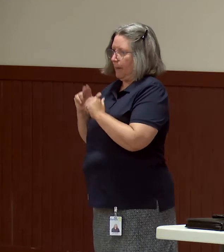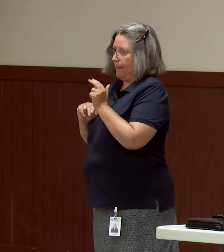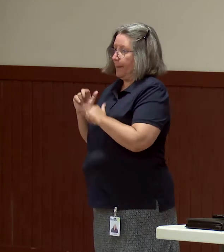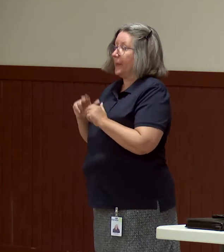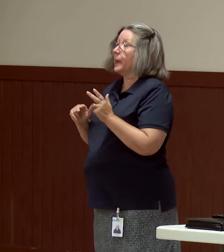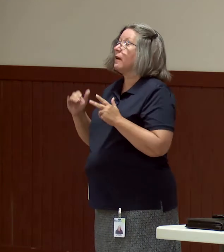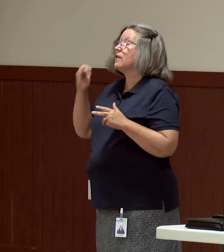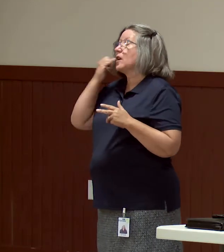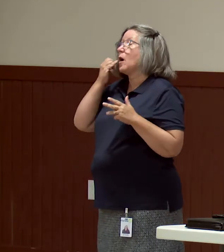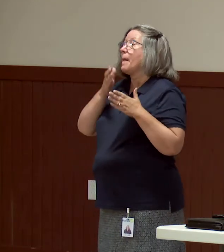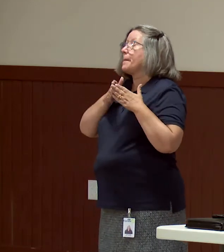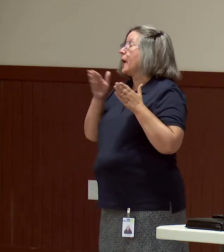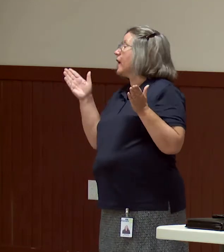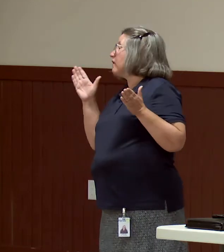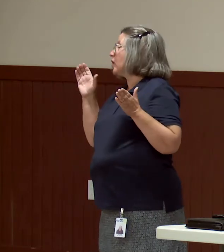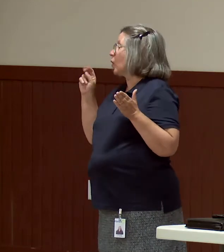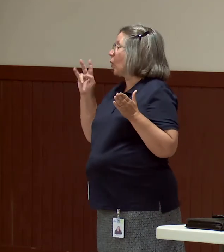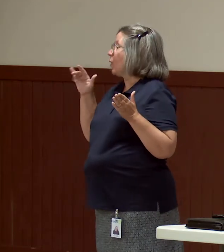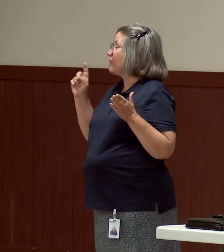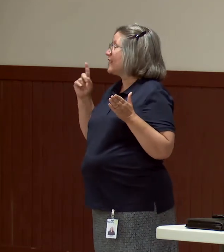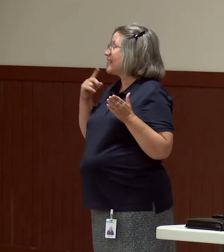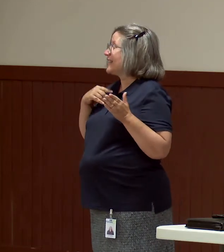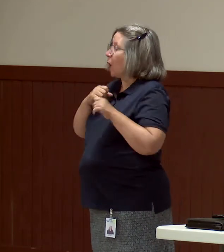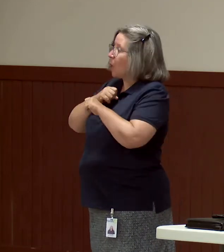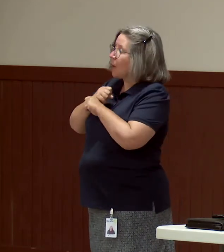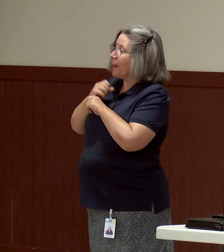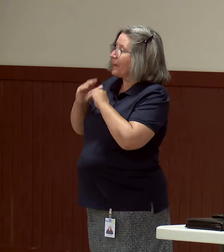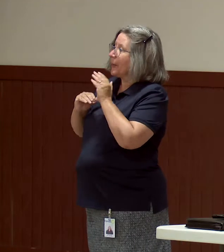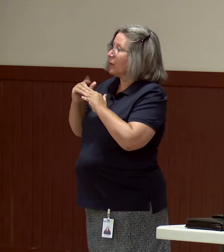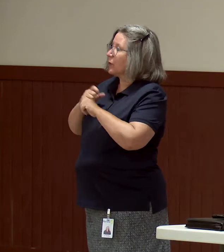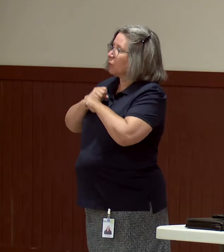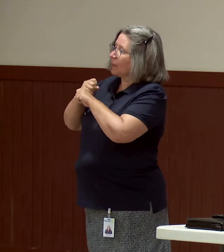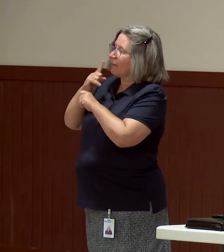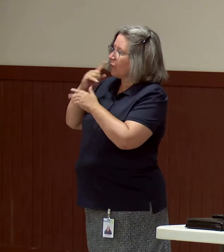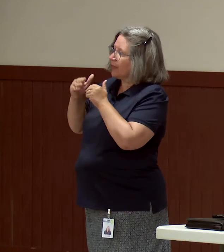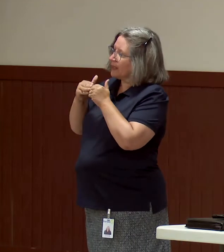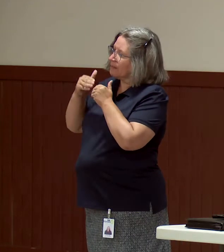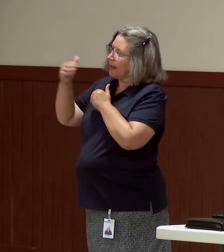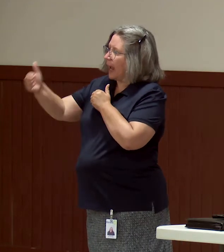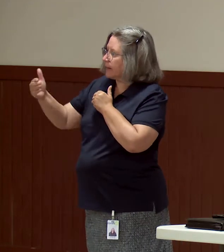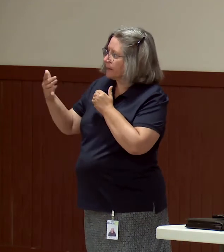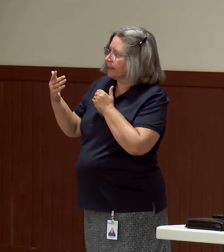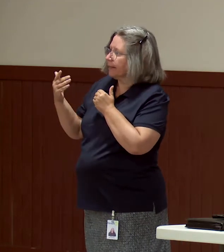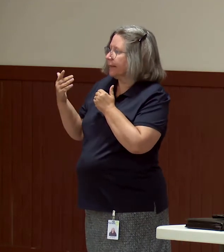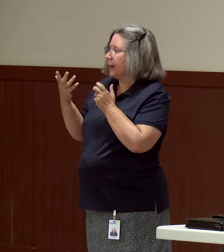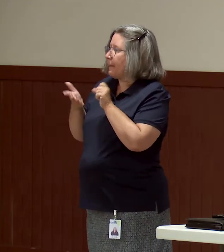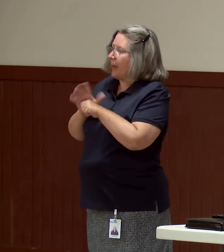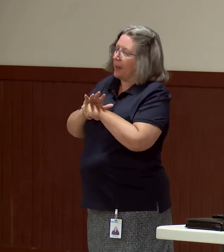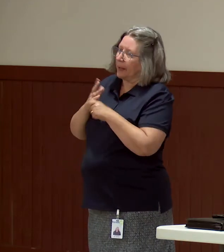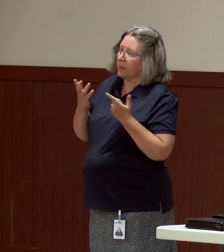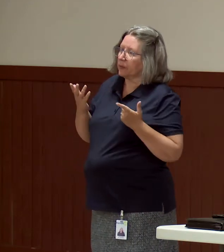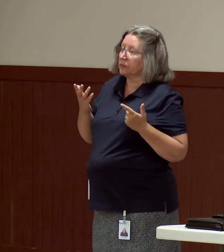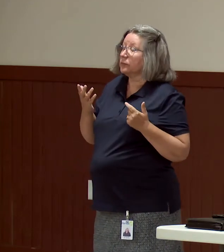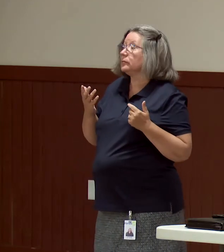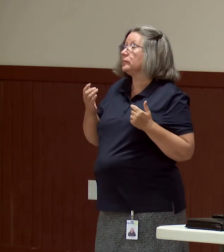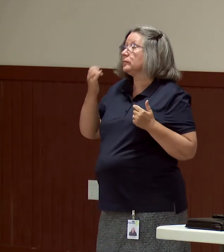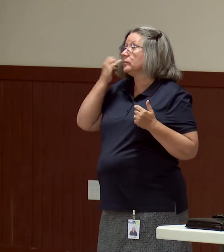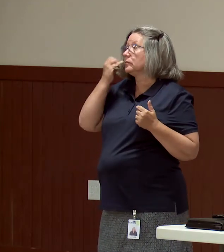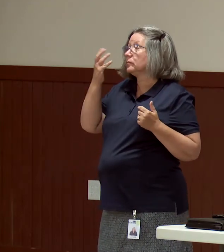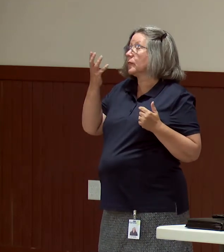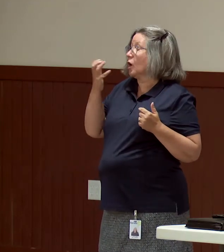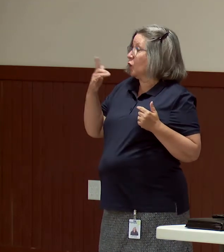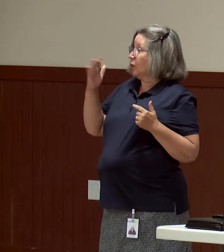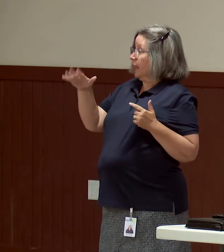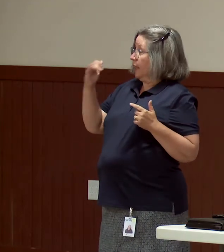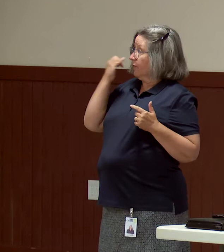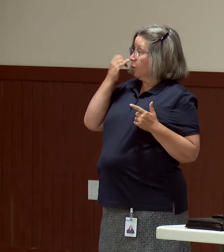doing a COVID mitigation or if we're building out resiliency for the next pandemic, we can do things with it. For example, if we wanted to add a drive-through